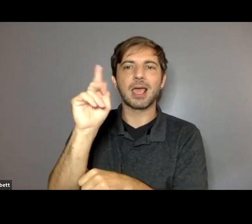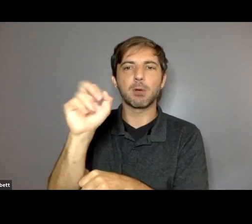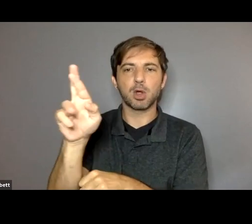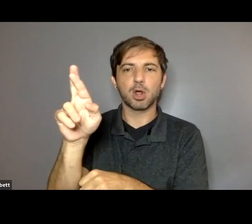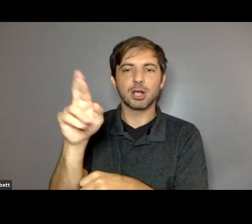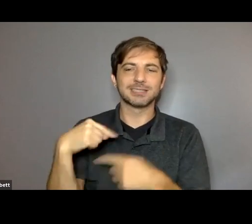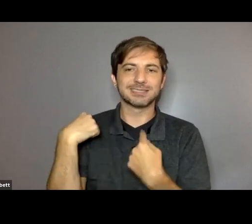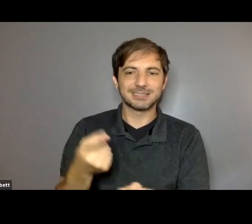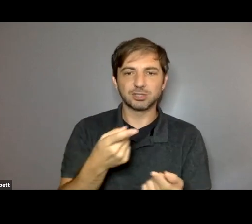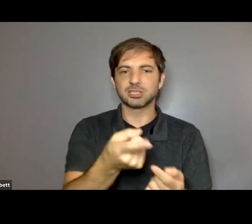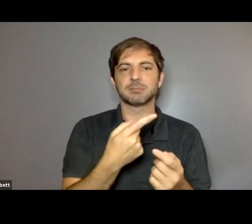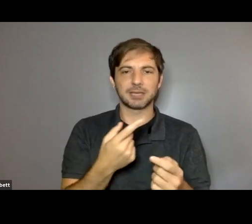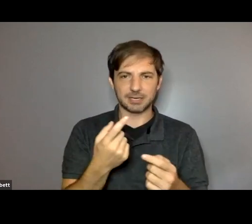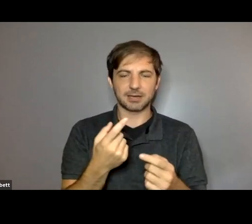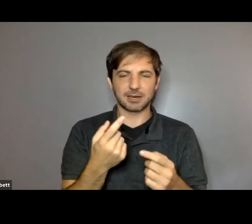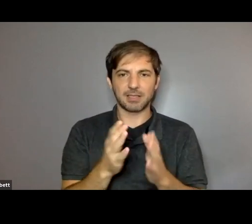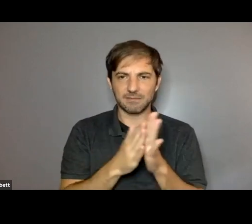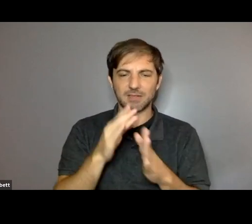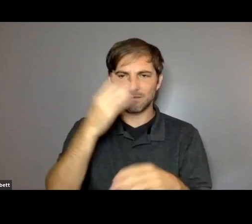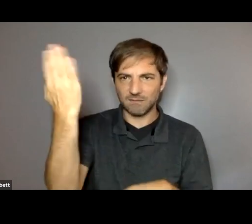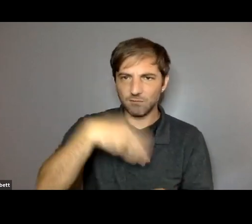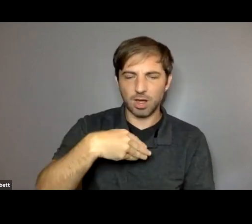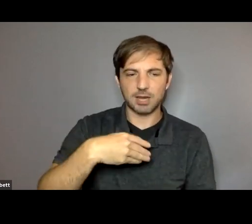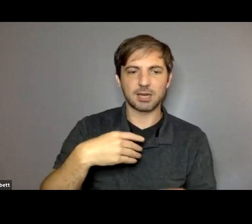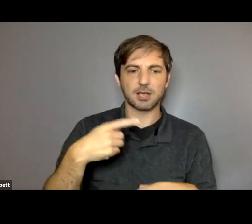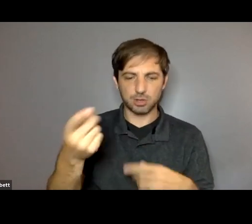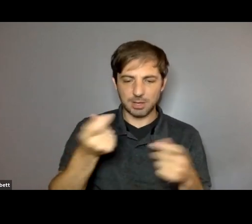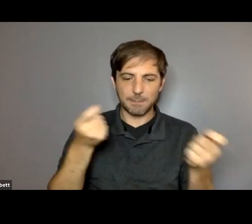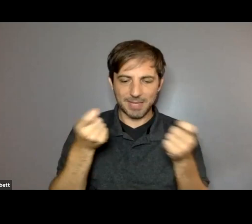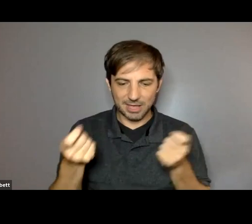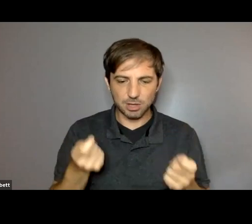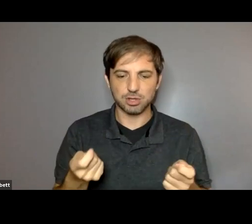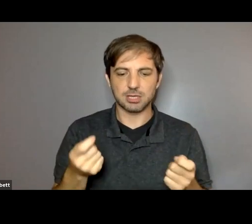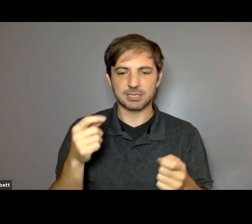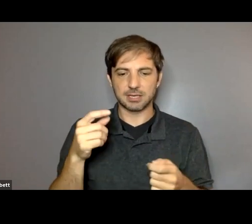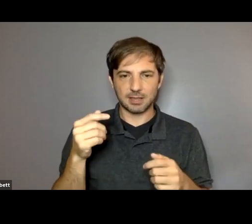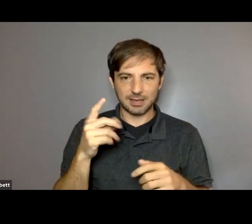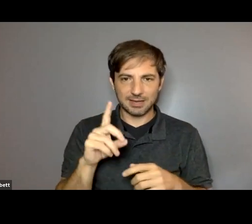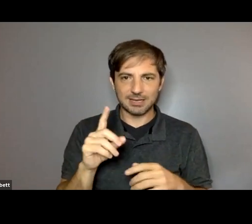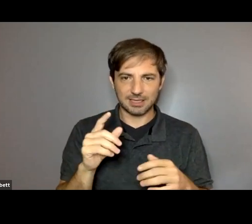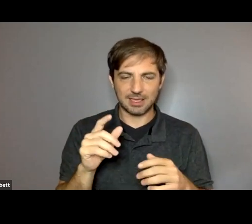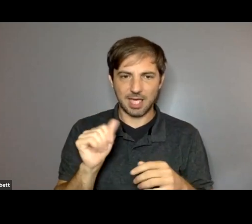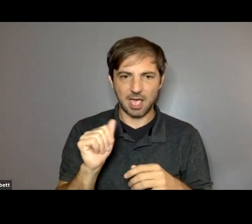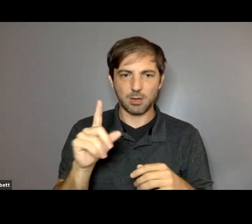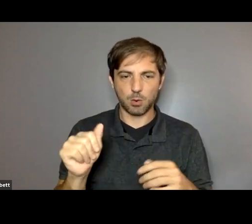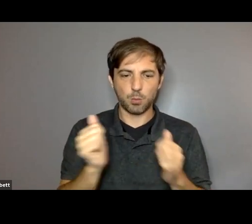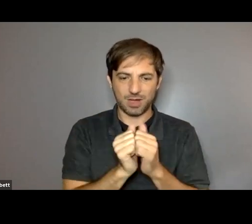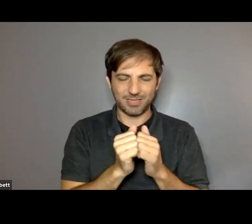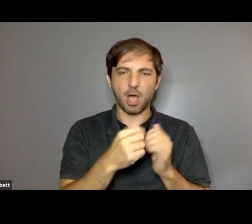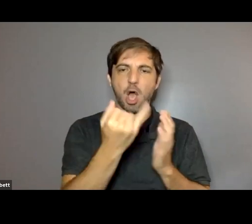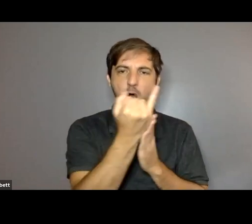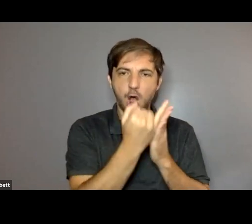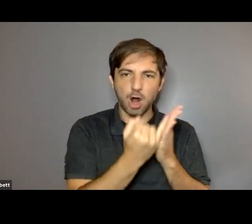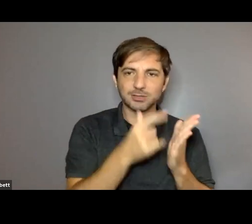friend. She now manages the NEA Technical Assistance and Advocacy Work with the Artists with